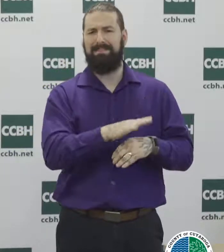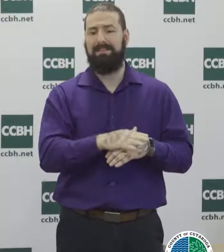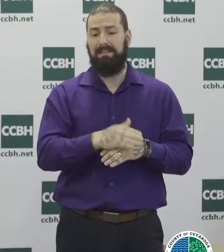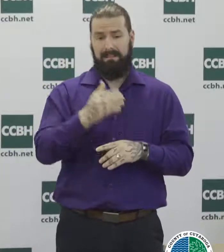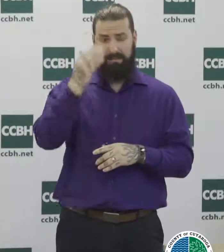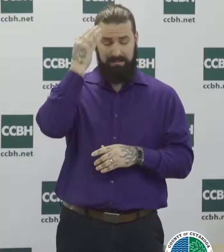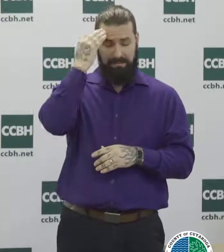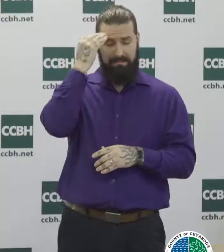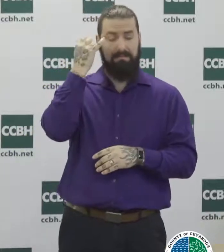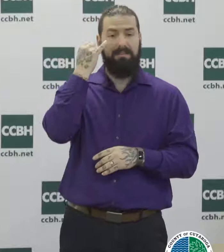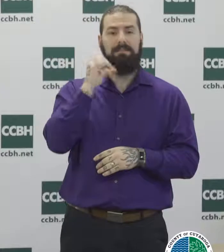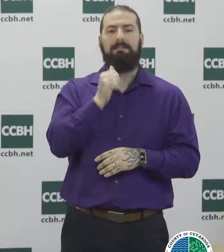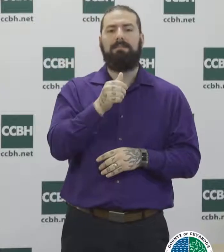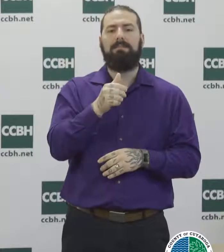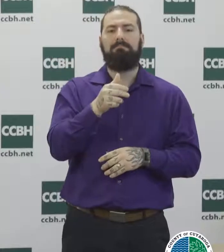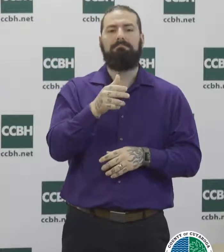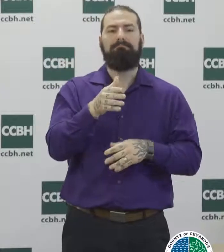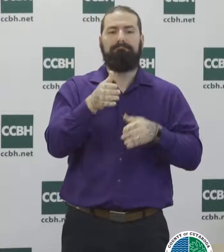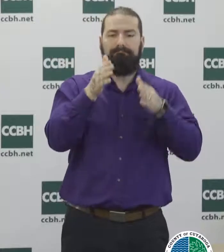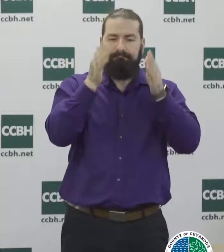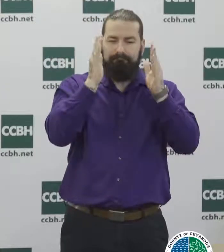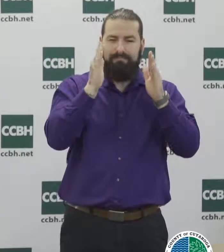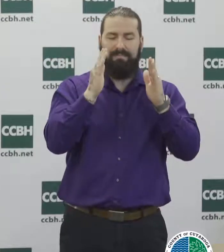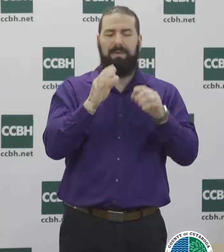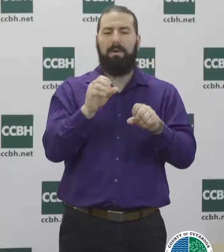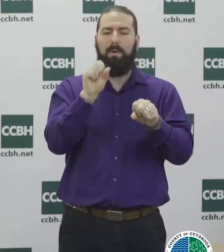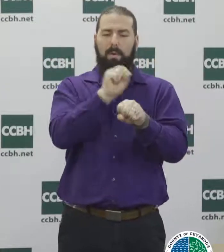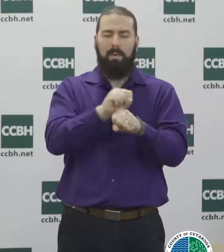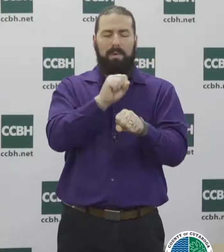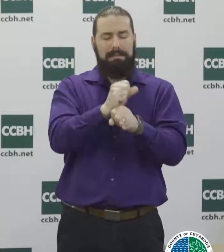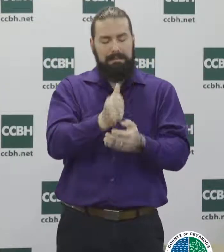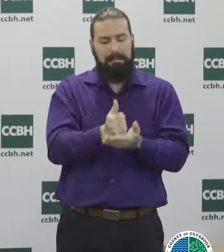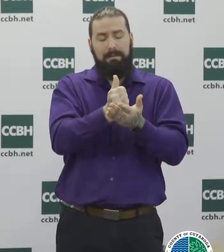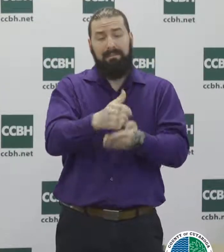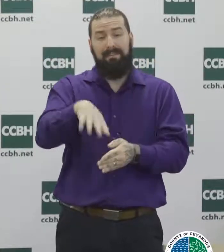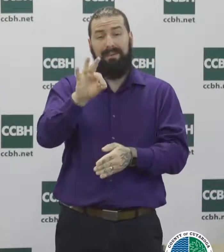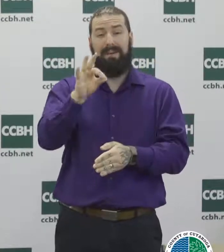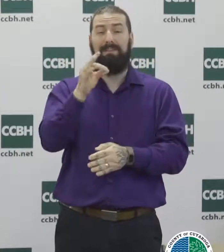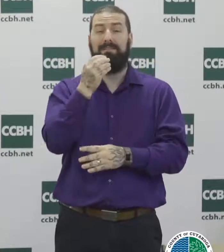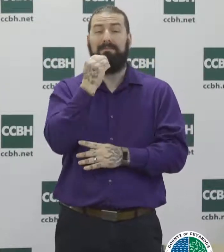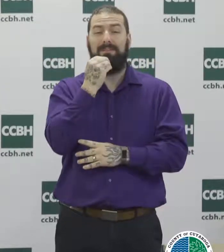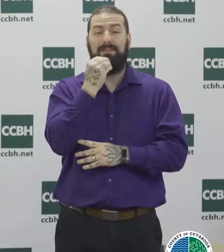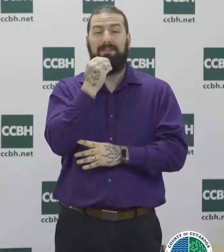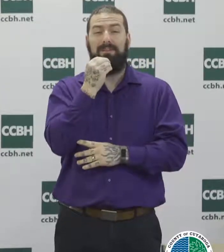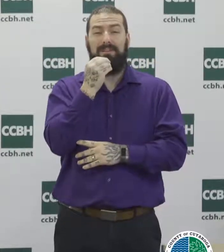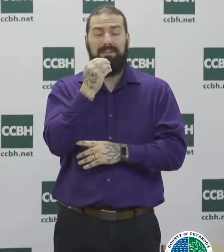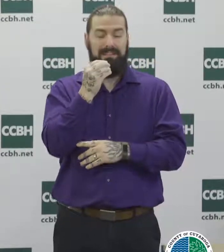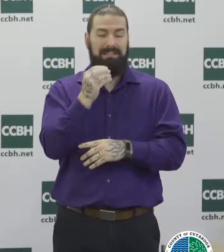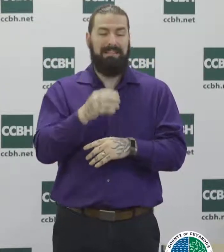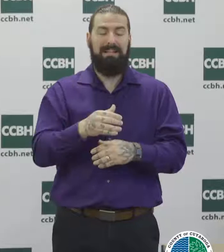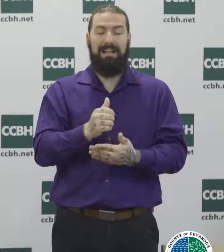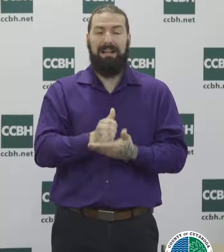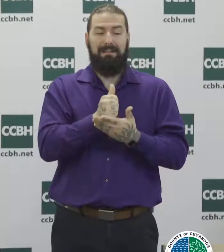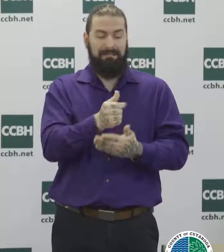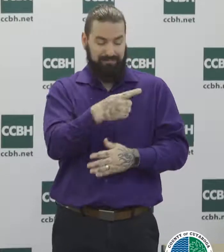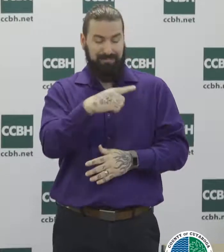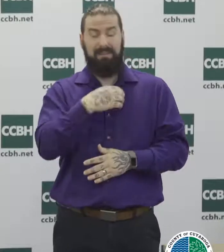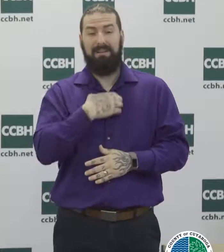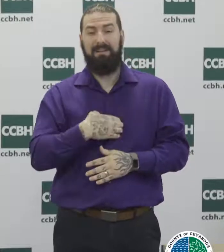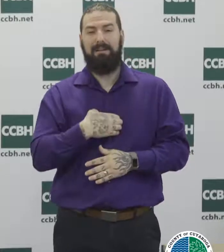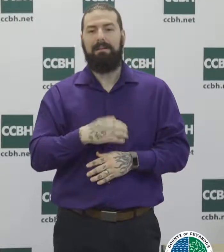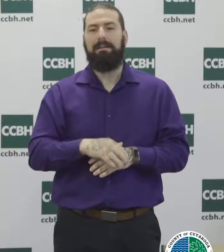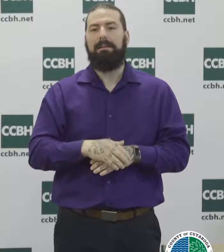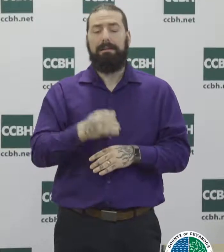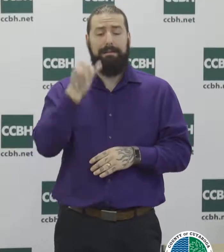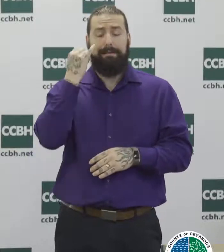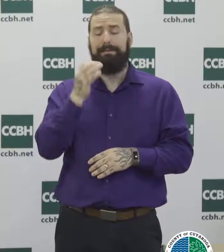I didn't hear her, if I did not work to find her food and address their hunger, then nothing that I said about lead would be